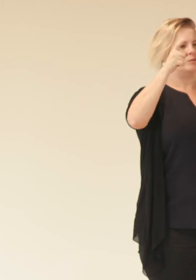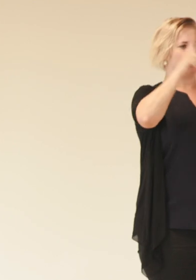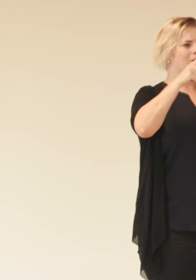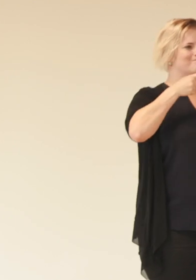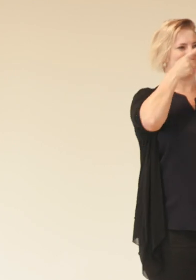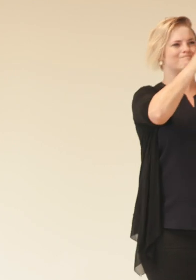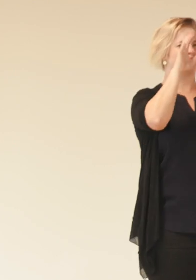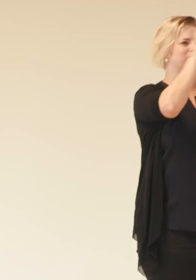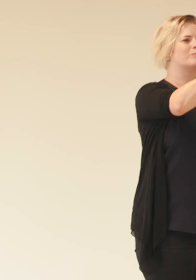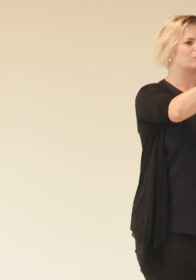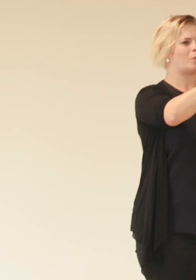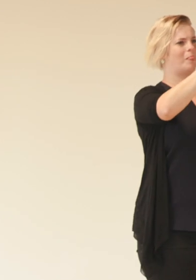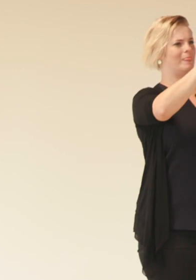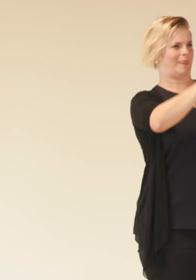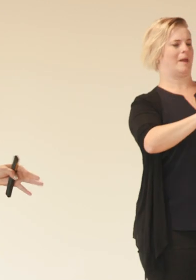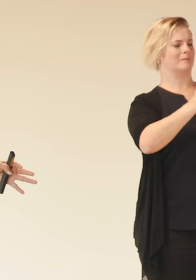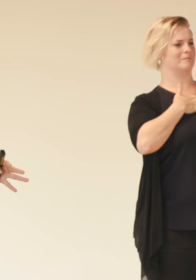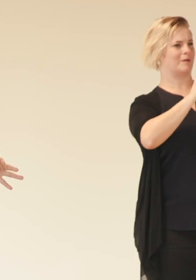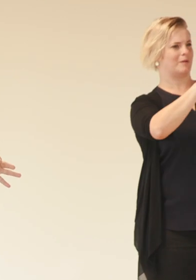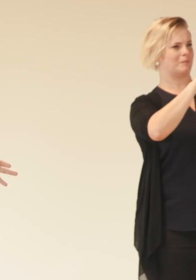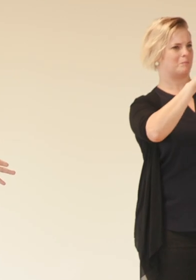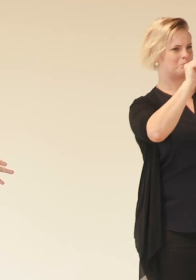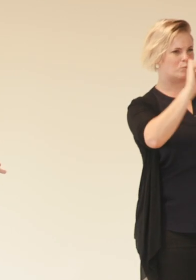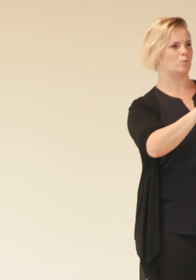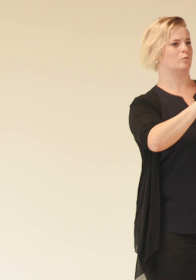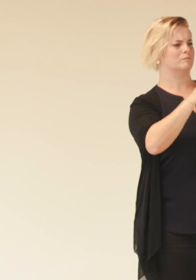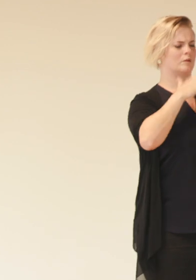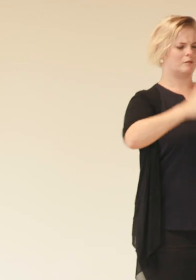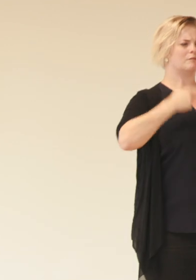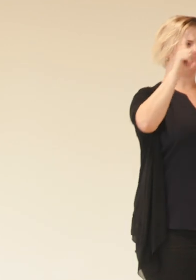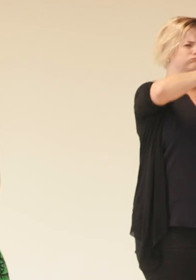from my muse changed everything.